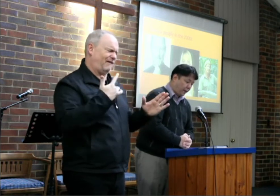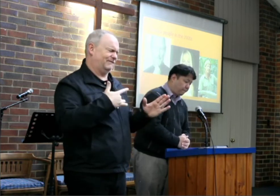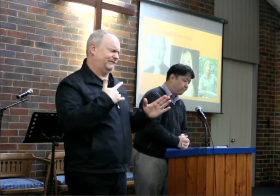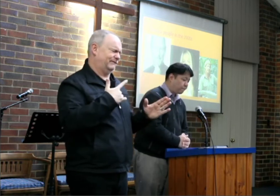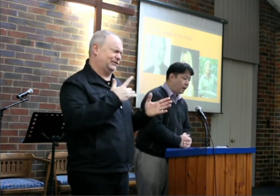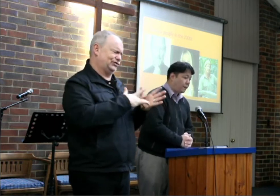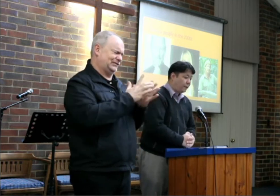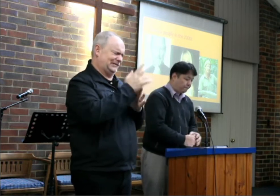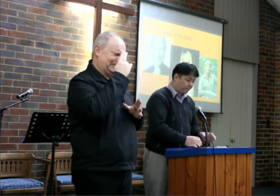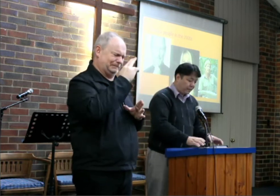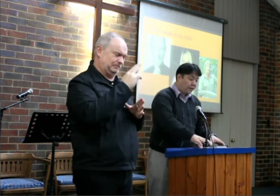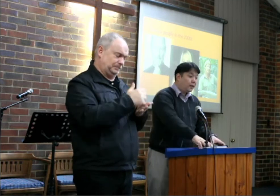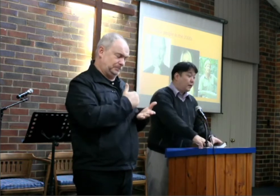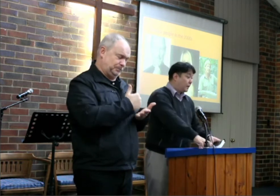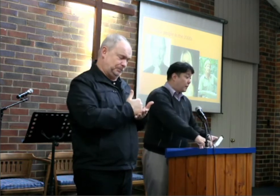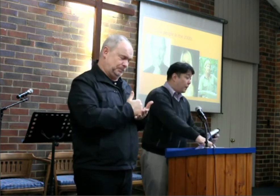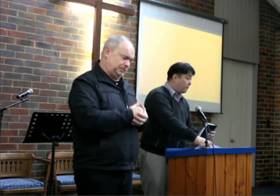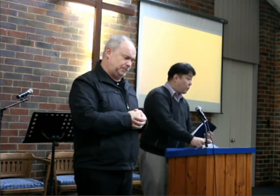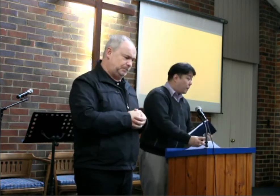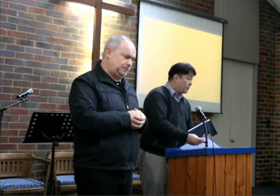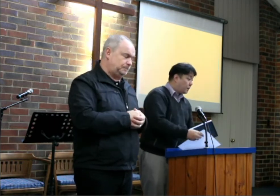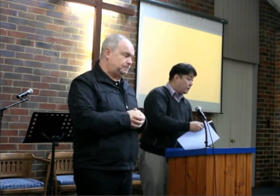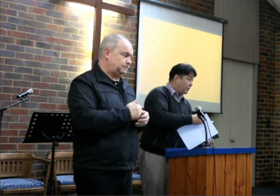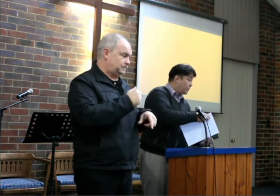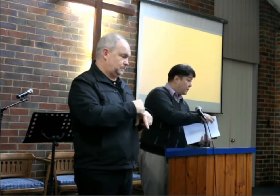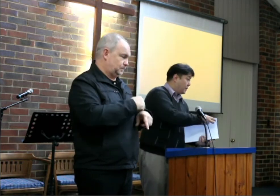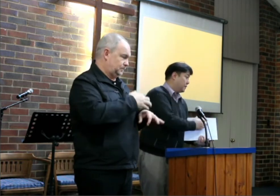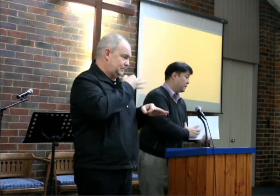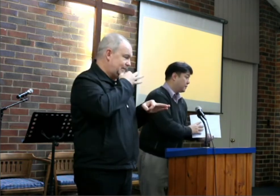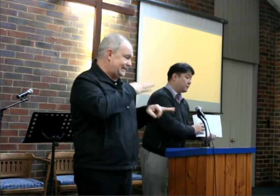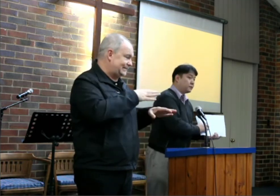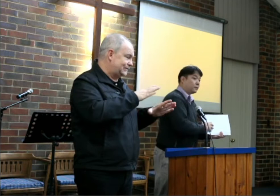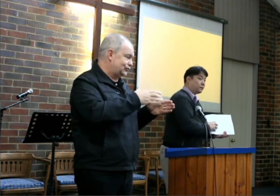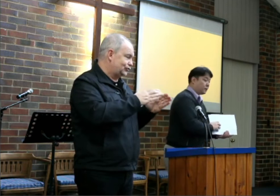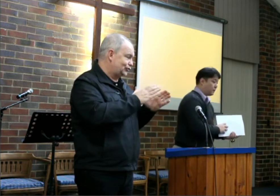pray. Amen. Okay, time for King's Kids.